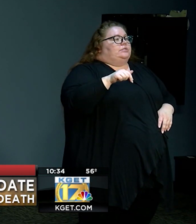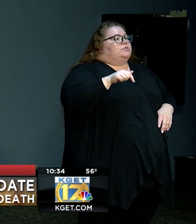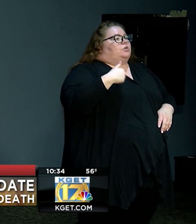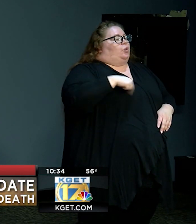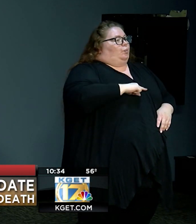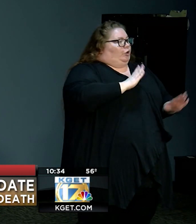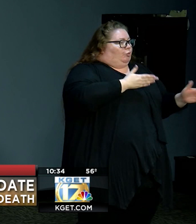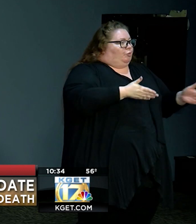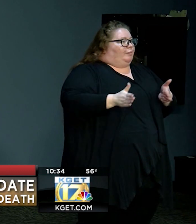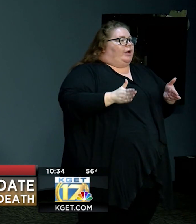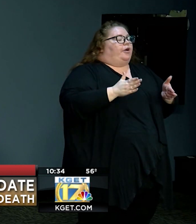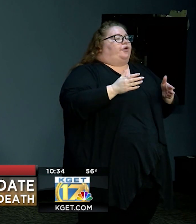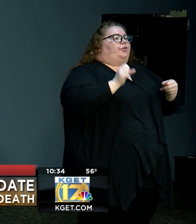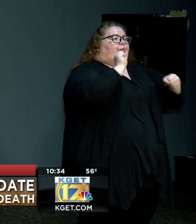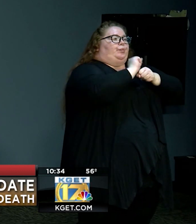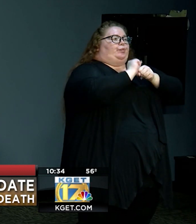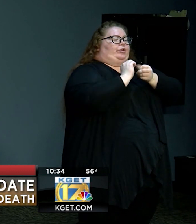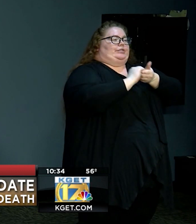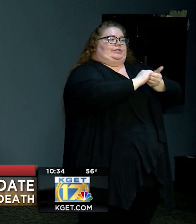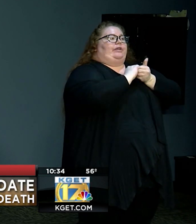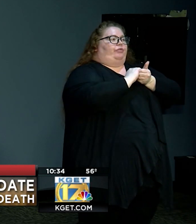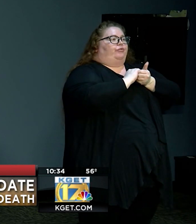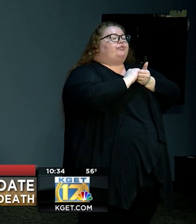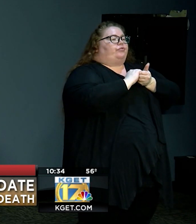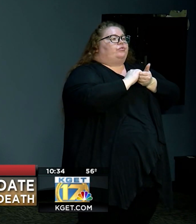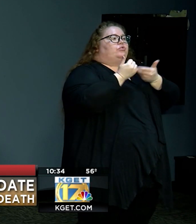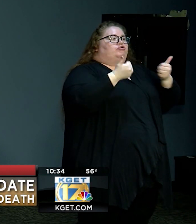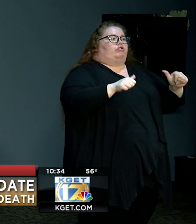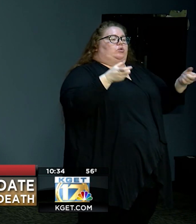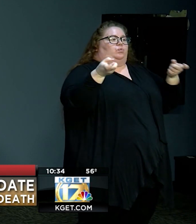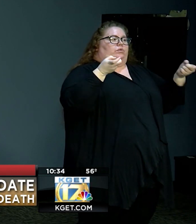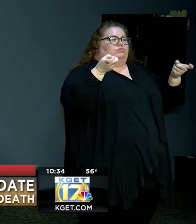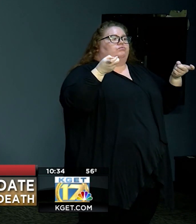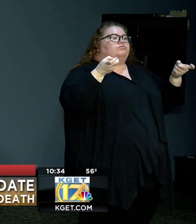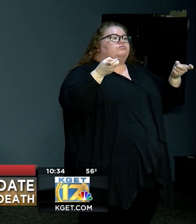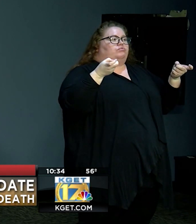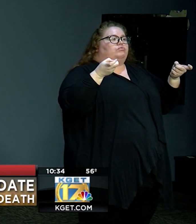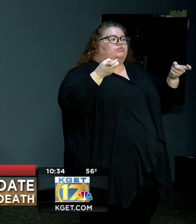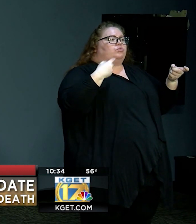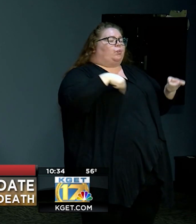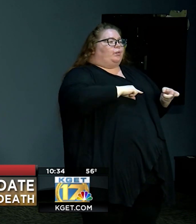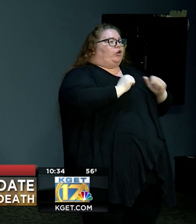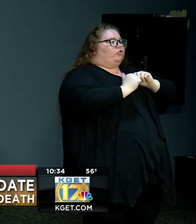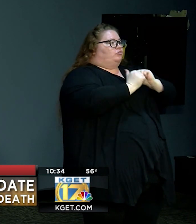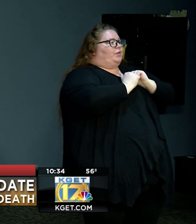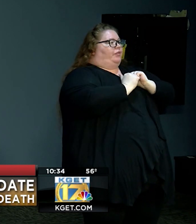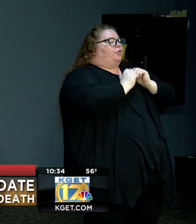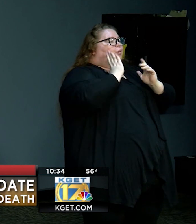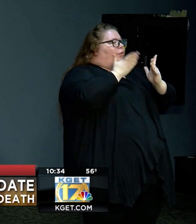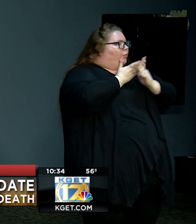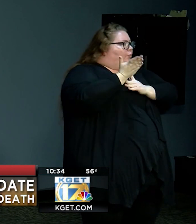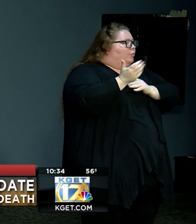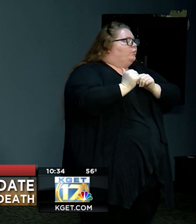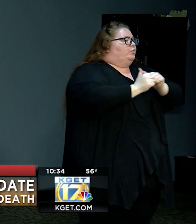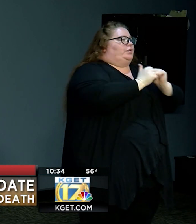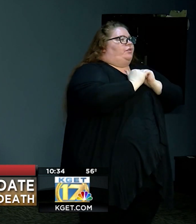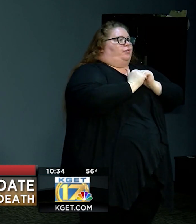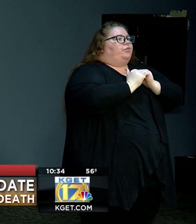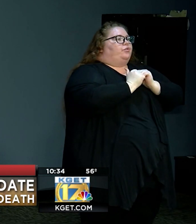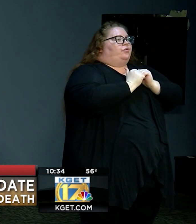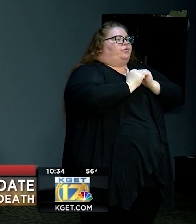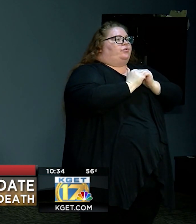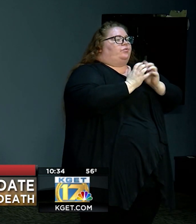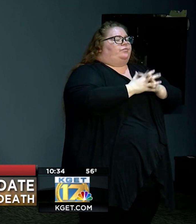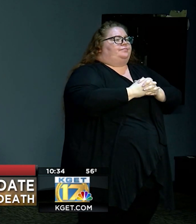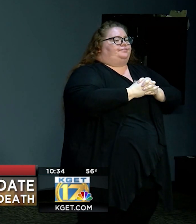we're working together in unison to manage this. We are together and we'll get through this together. Let